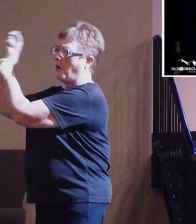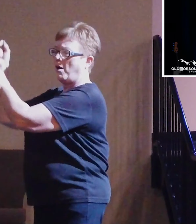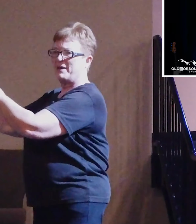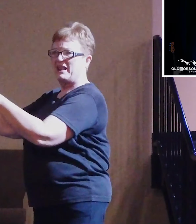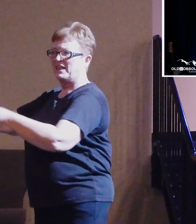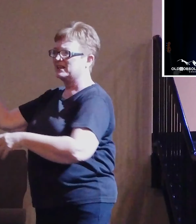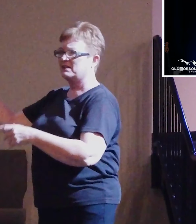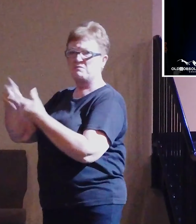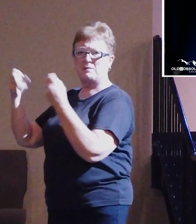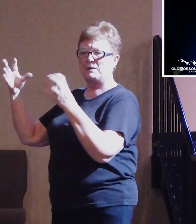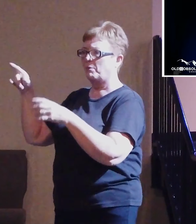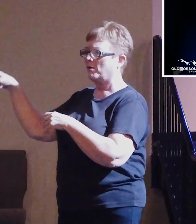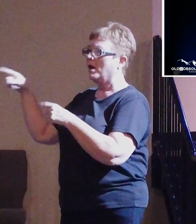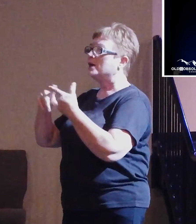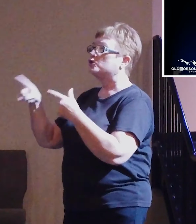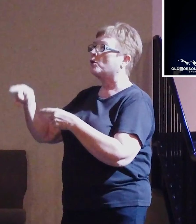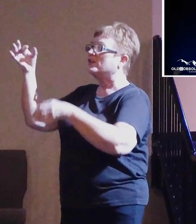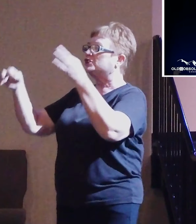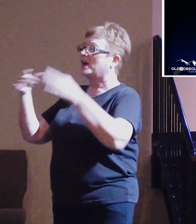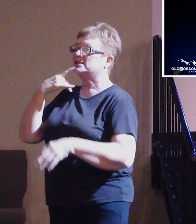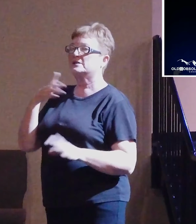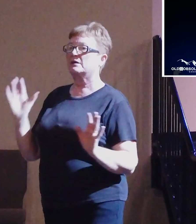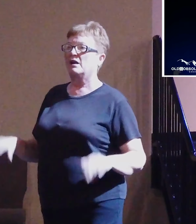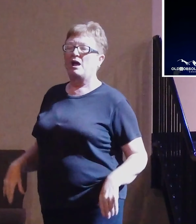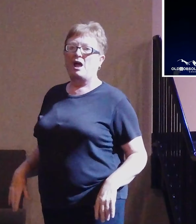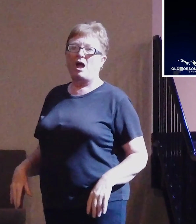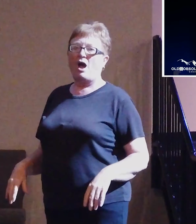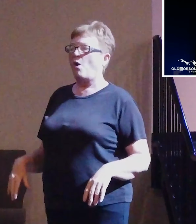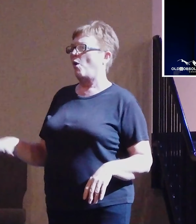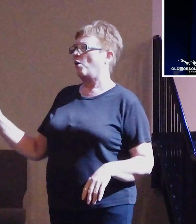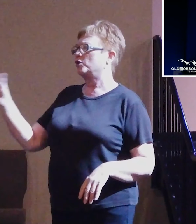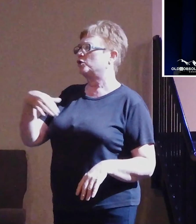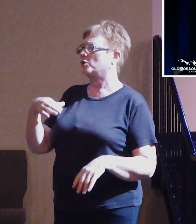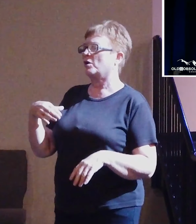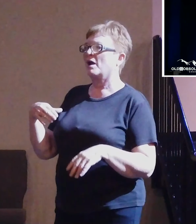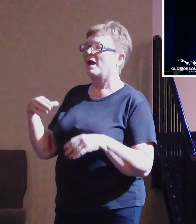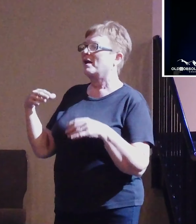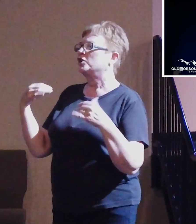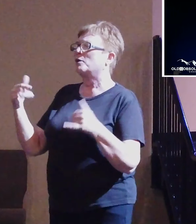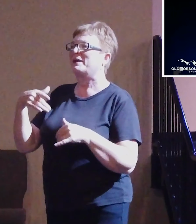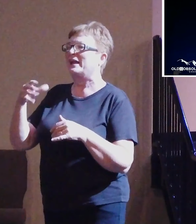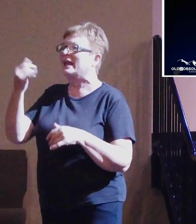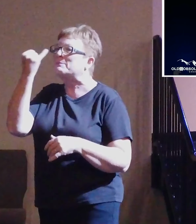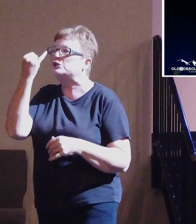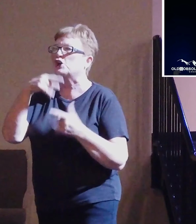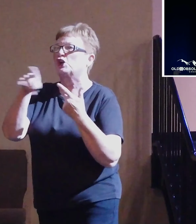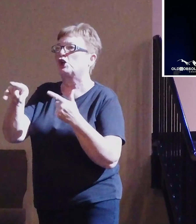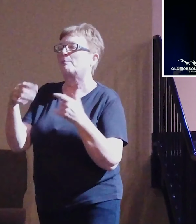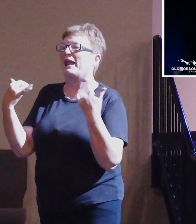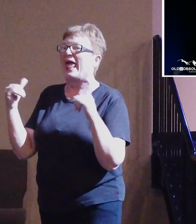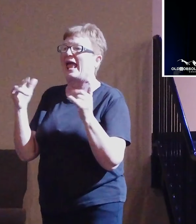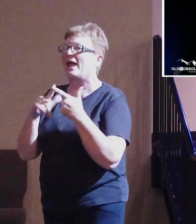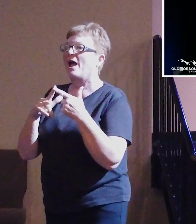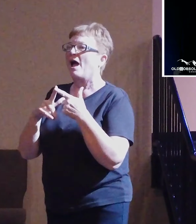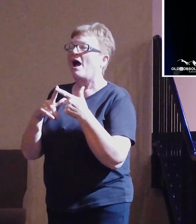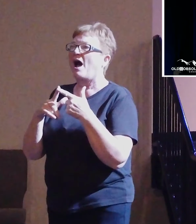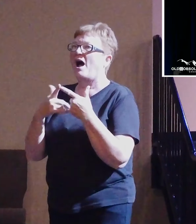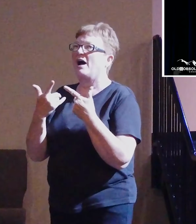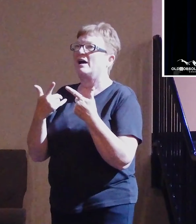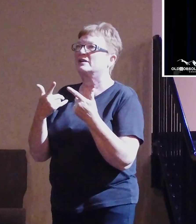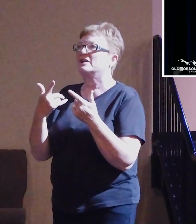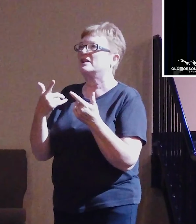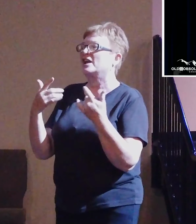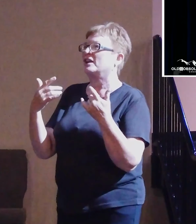participating. The response was, well, you're just playing schoolyard politics. In other words, you're being immature. So this is the state of our